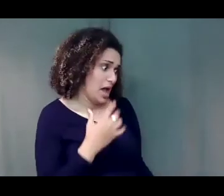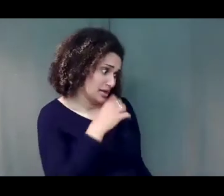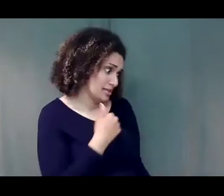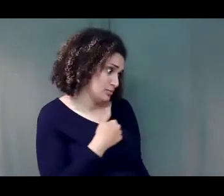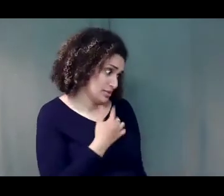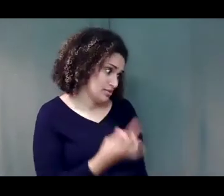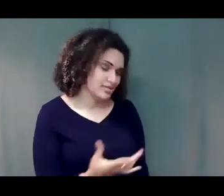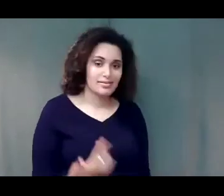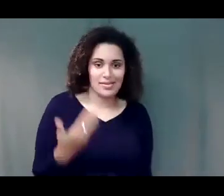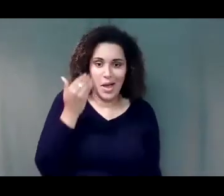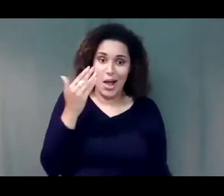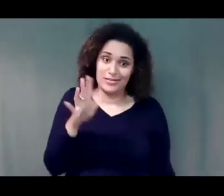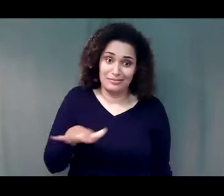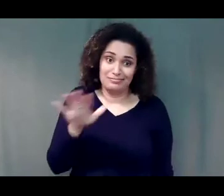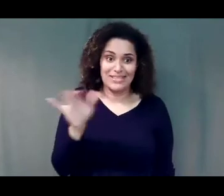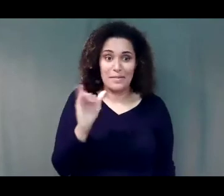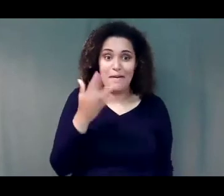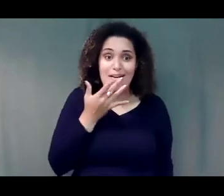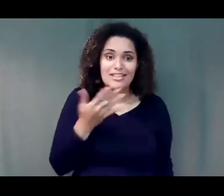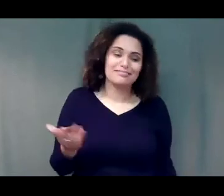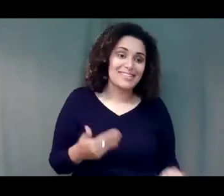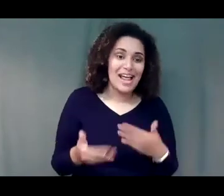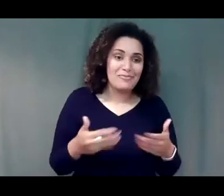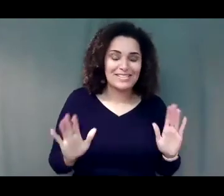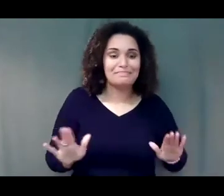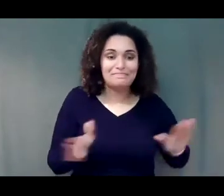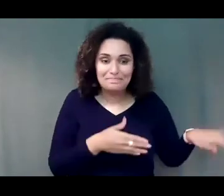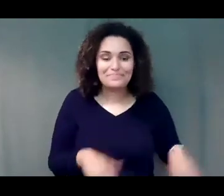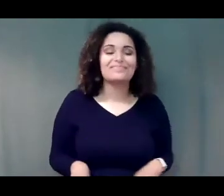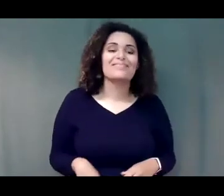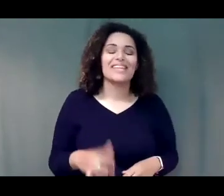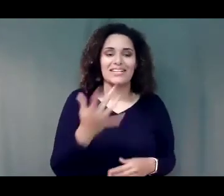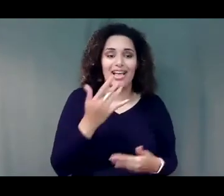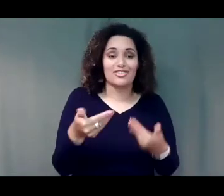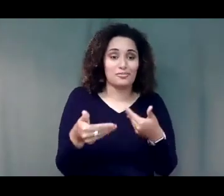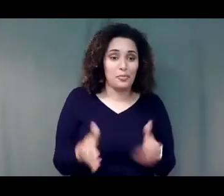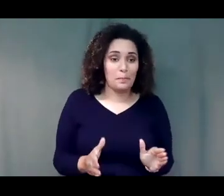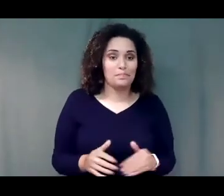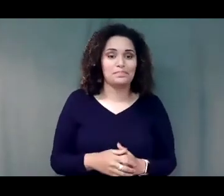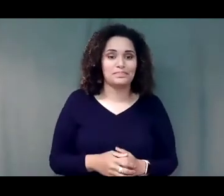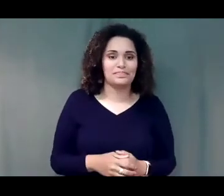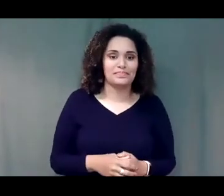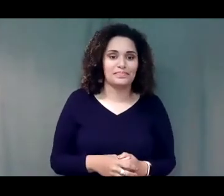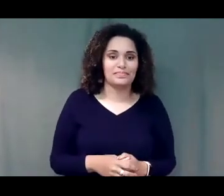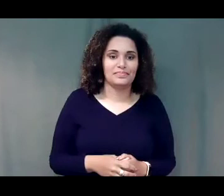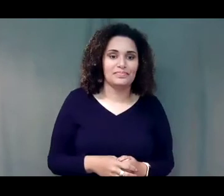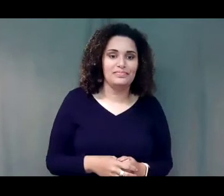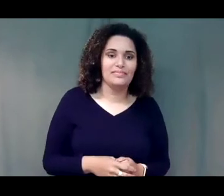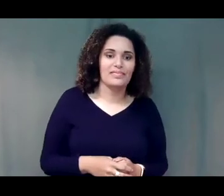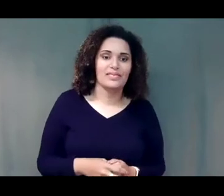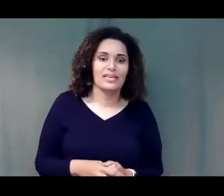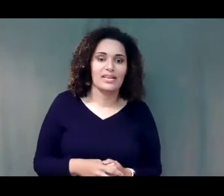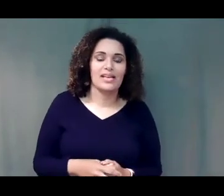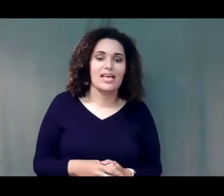I don't know. It's about the same color. Anyway, so the tasting room. The idea,